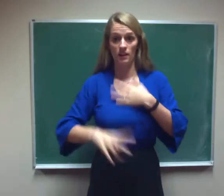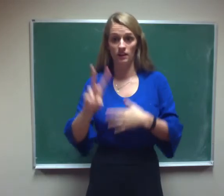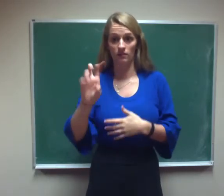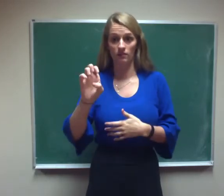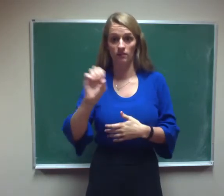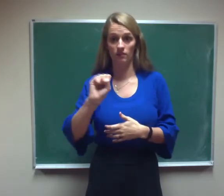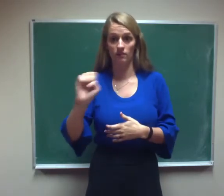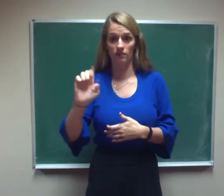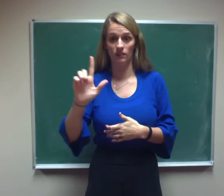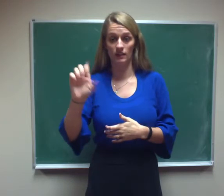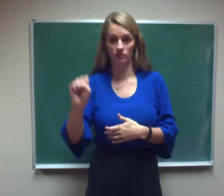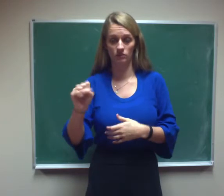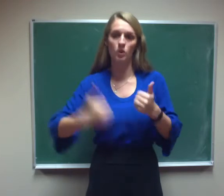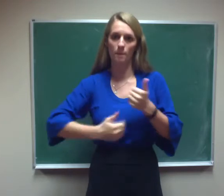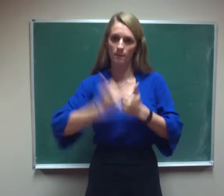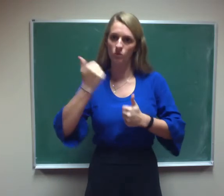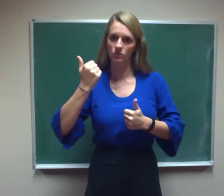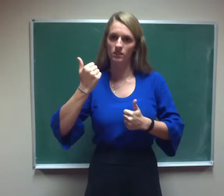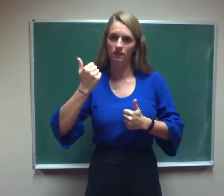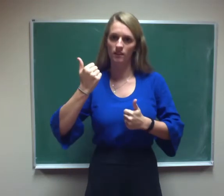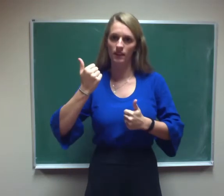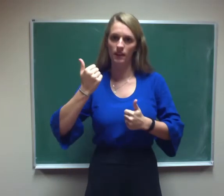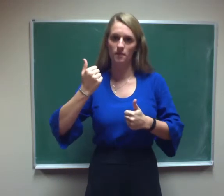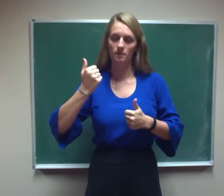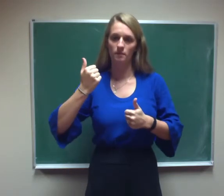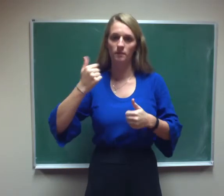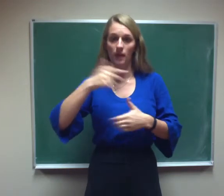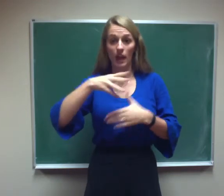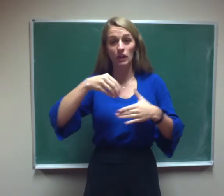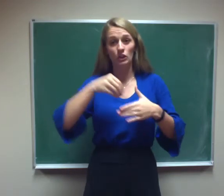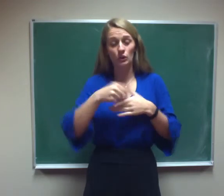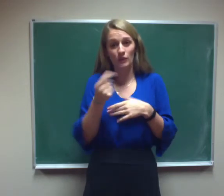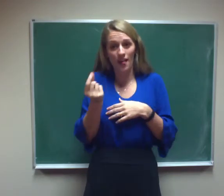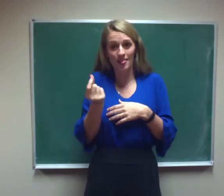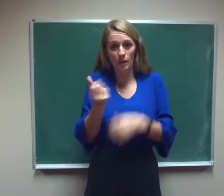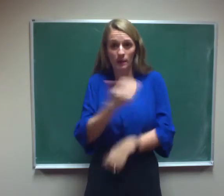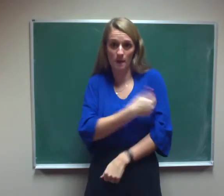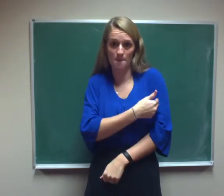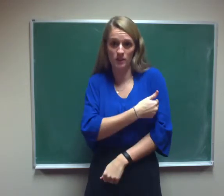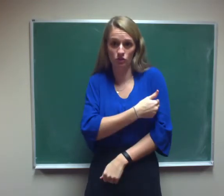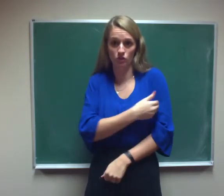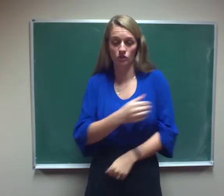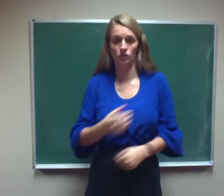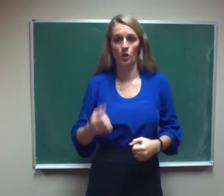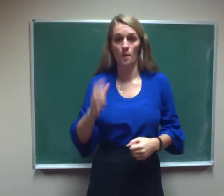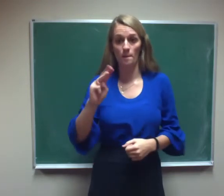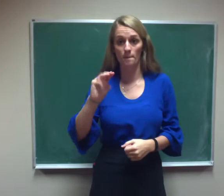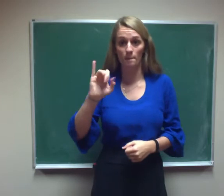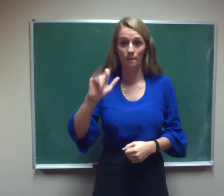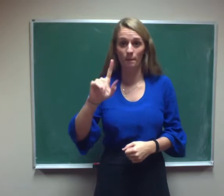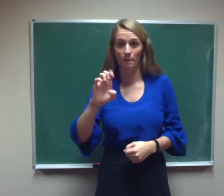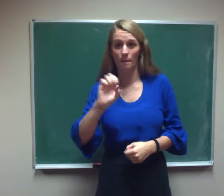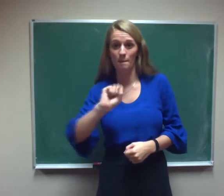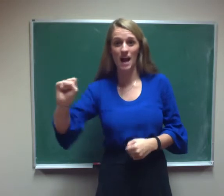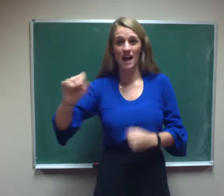way, is that they do contain a little bit of muscle. So we've got miles and miles of tubes in our body, and because they contain muscle, they